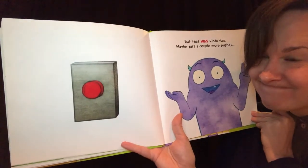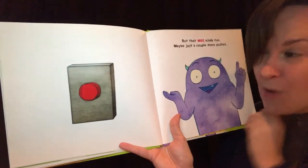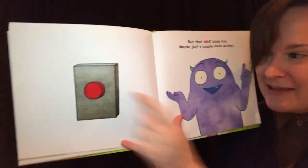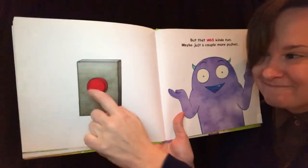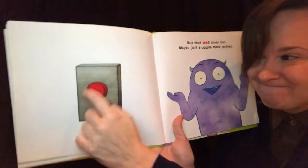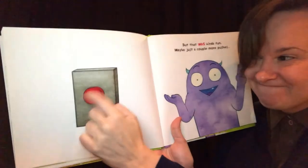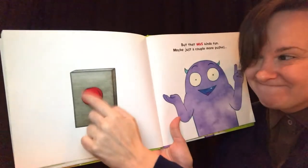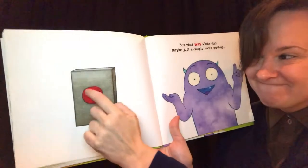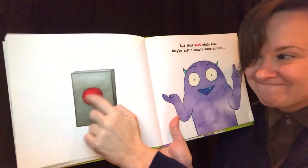Okay.